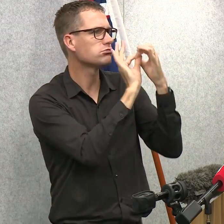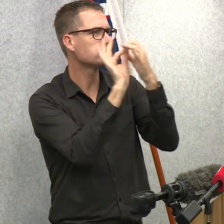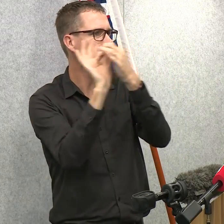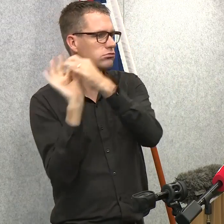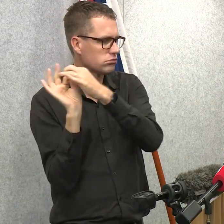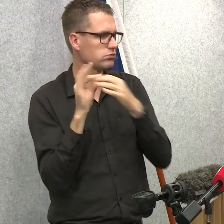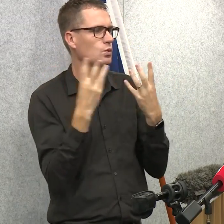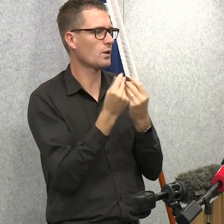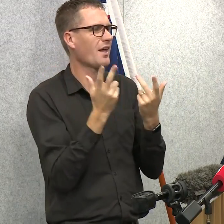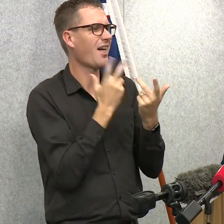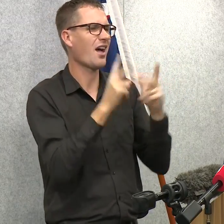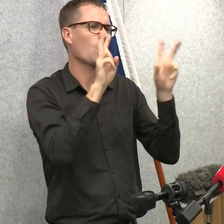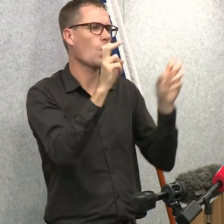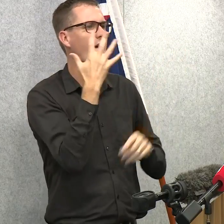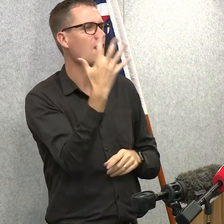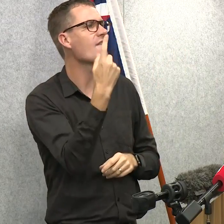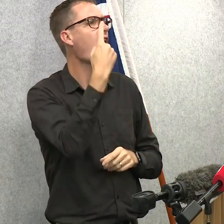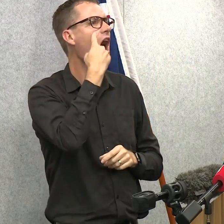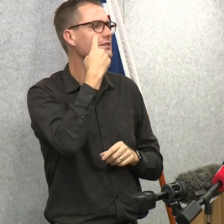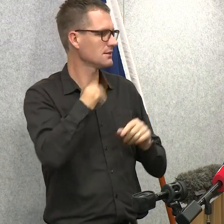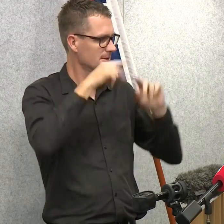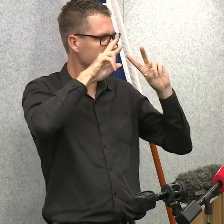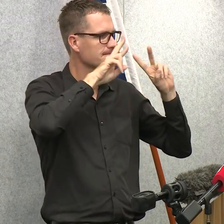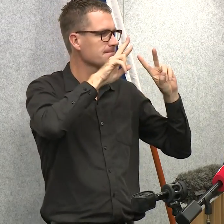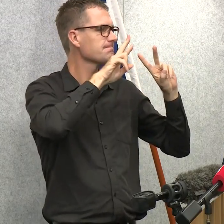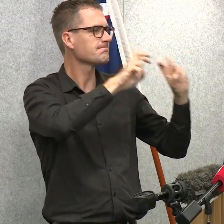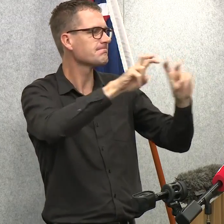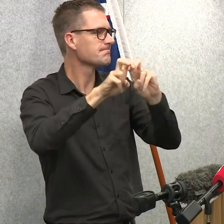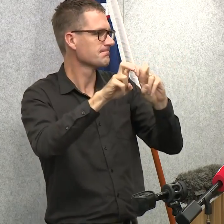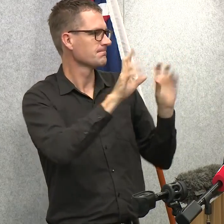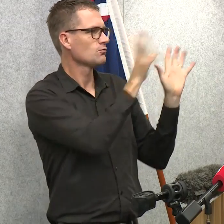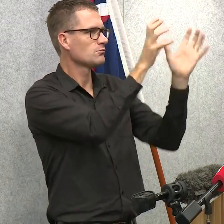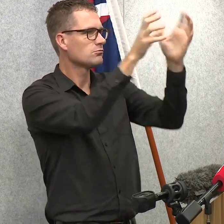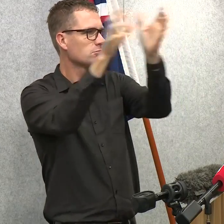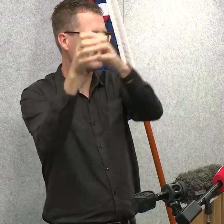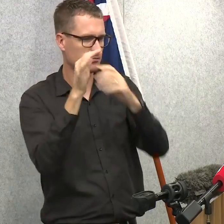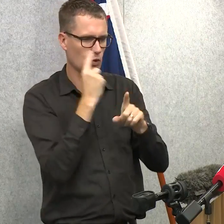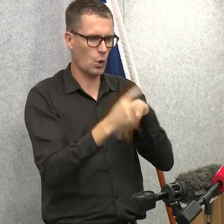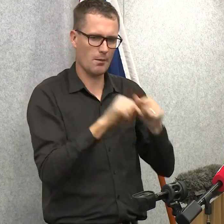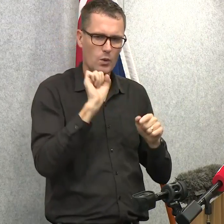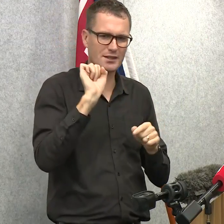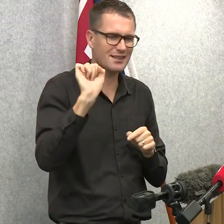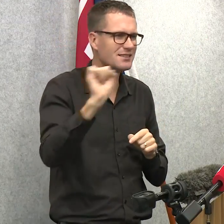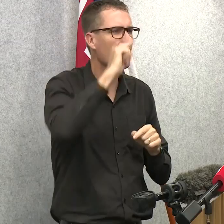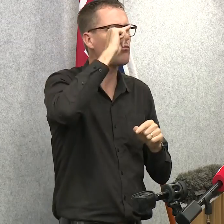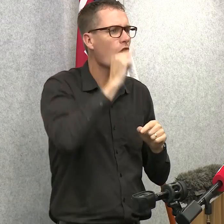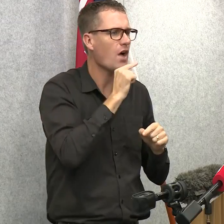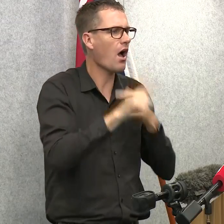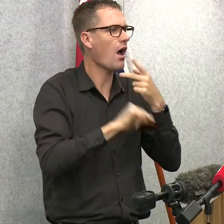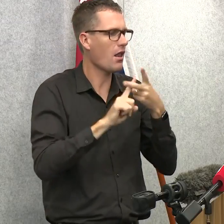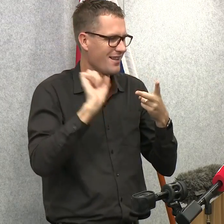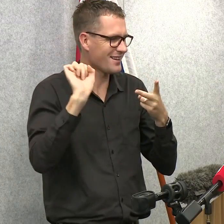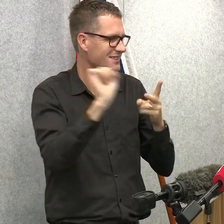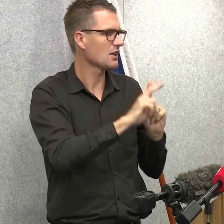partners, in terms of cooperation around the profiles, the travel, etc., to build a